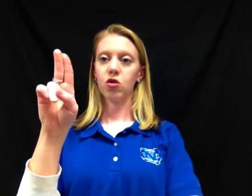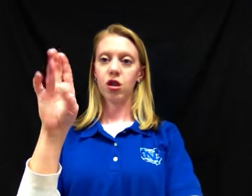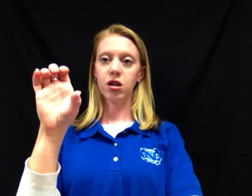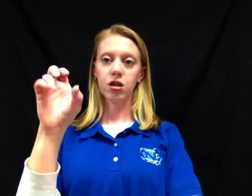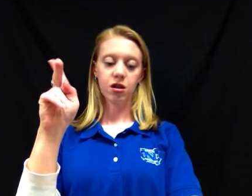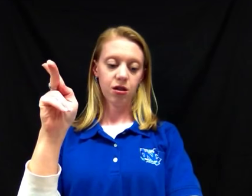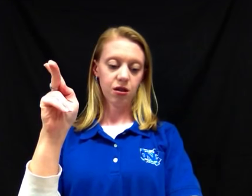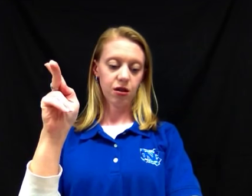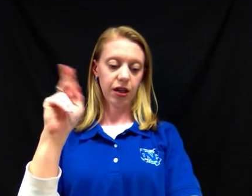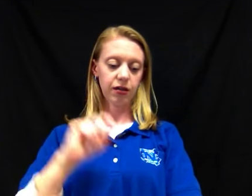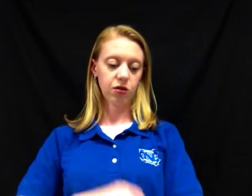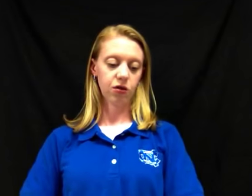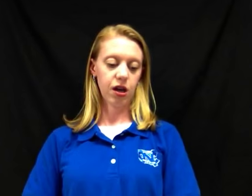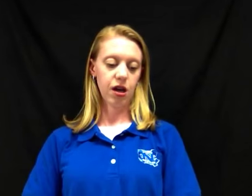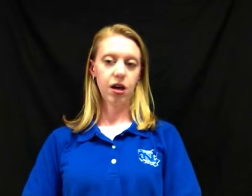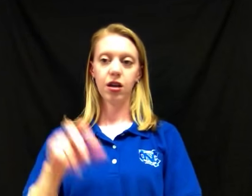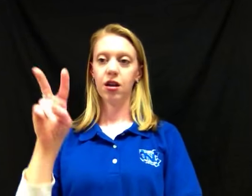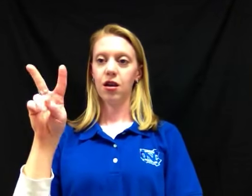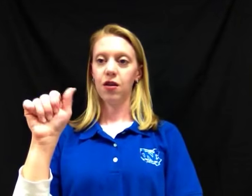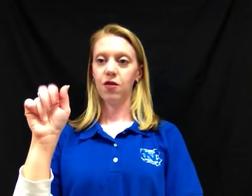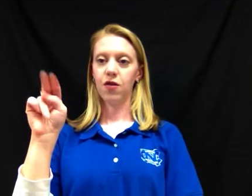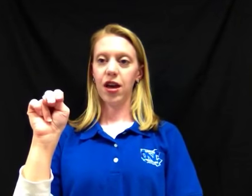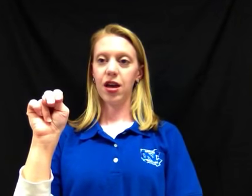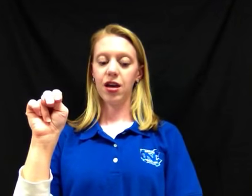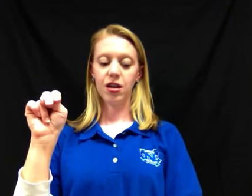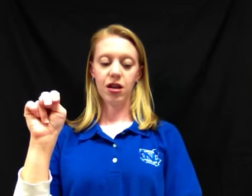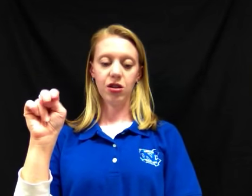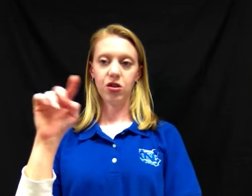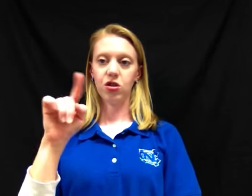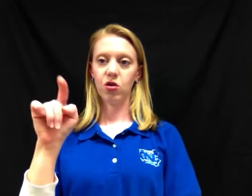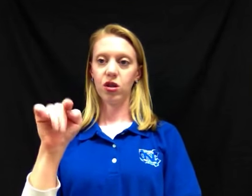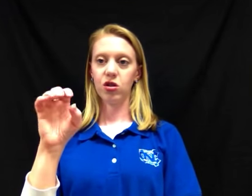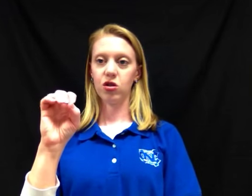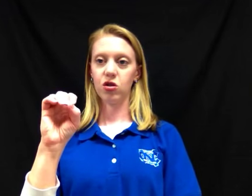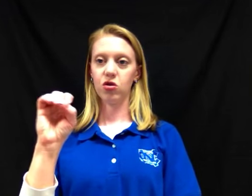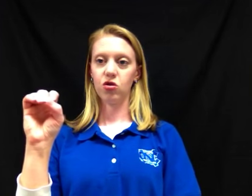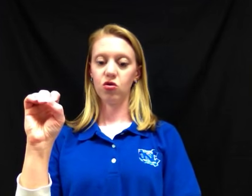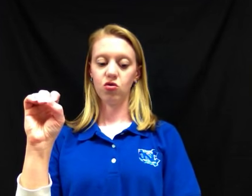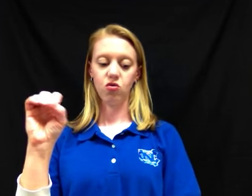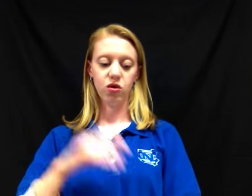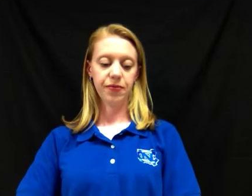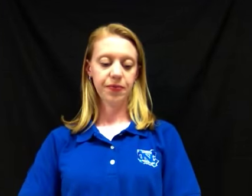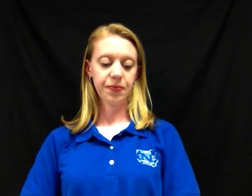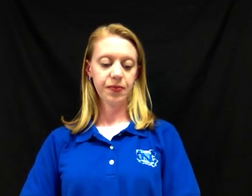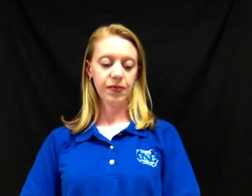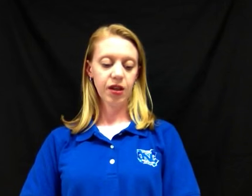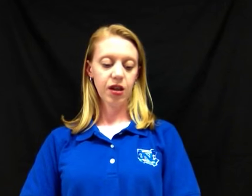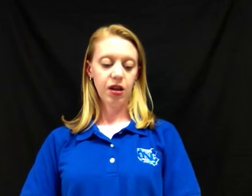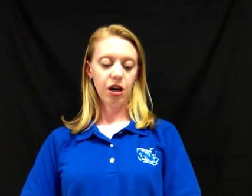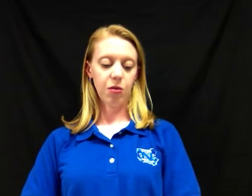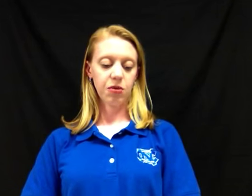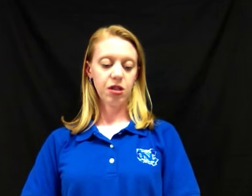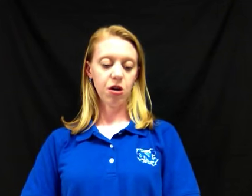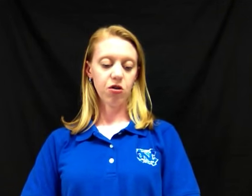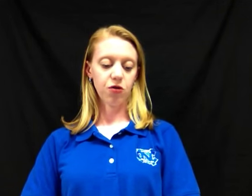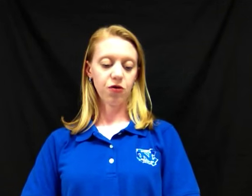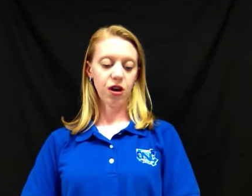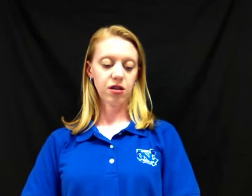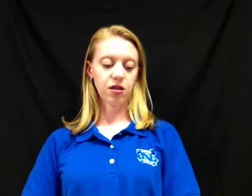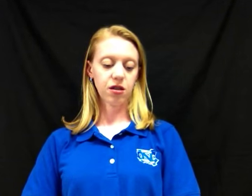Truck, lexical sign. Van, and so is zoo. Some other phrases that